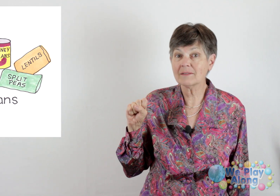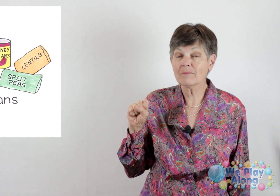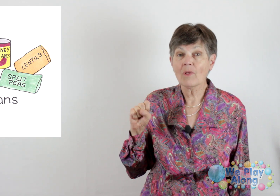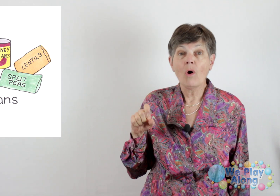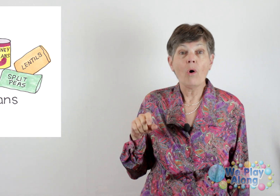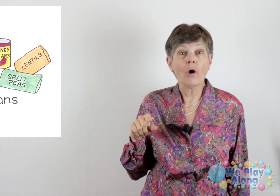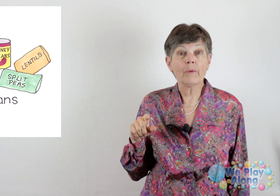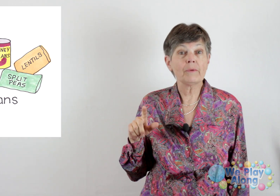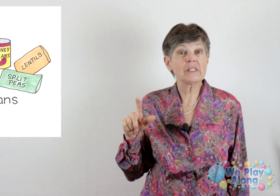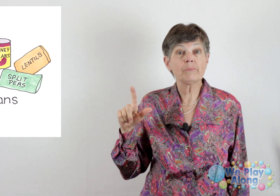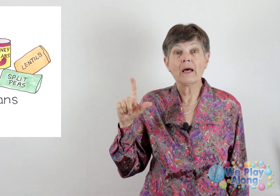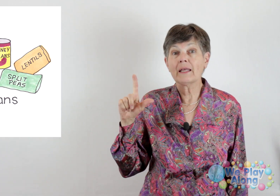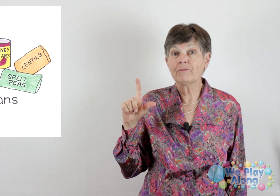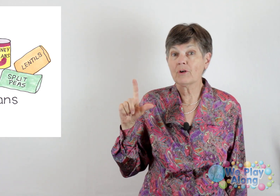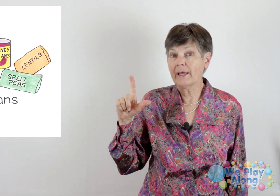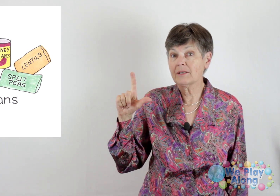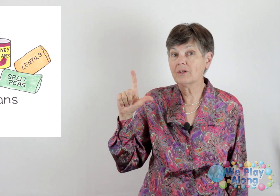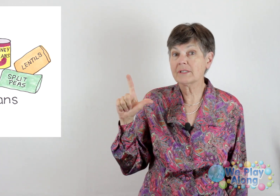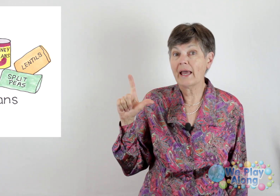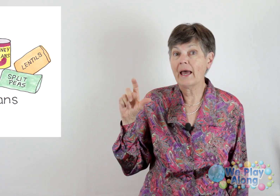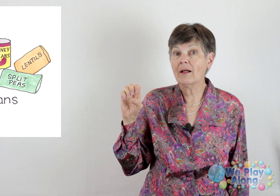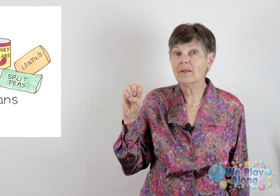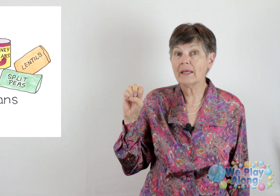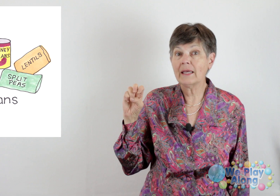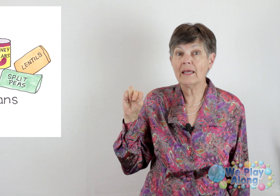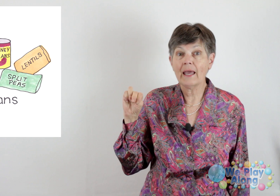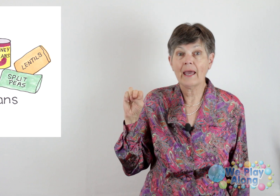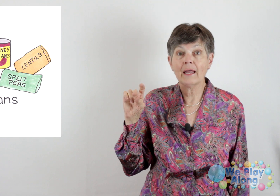B-E-A-N-S, or we would spell it for lentils L-E-N-T-I-L-S.